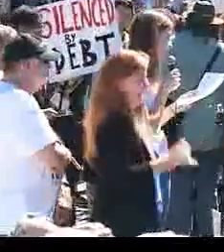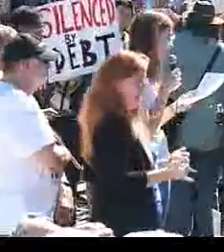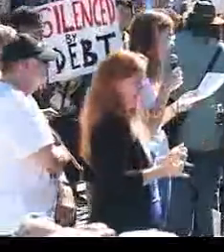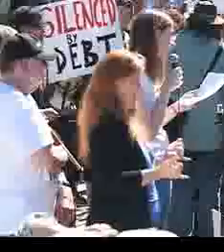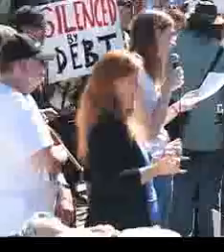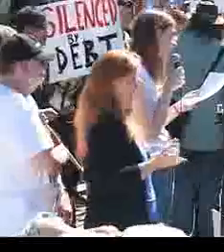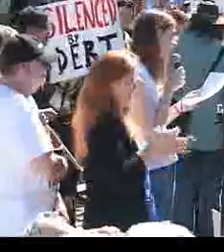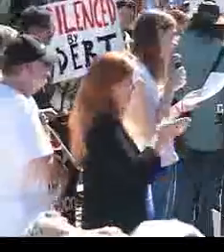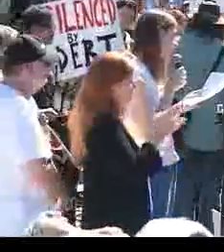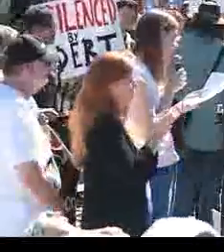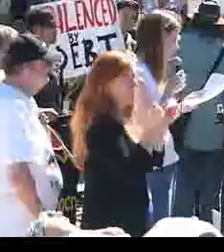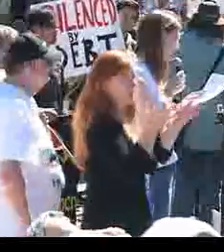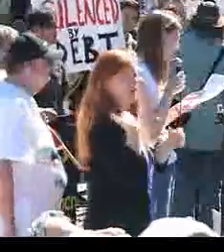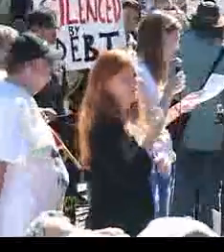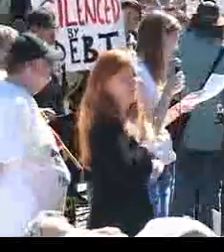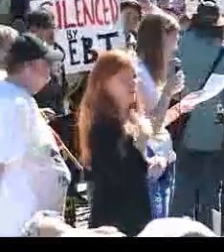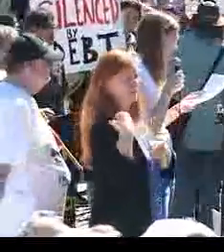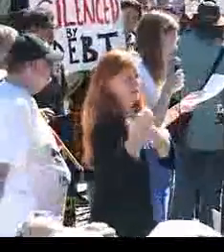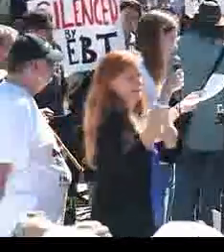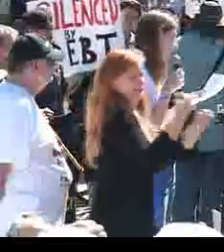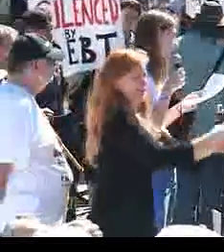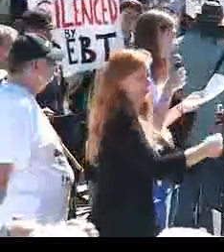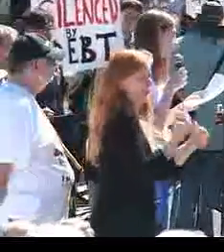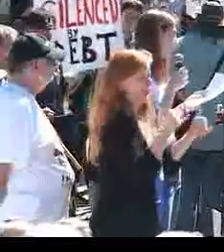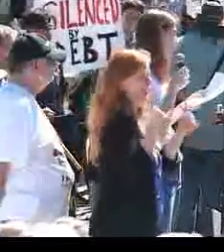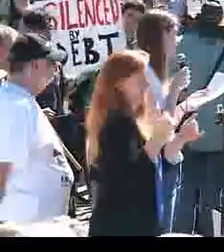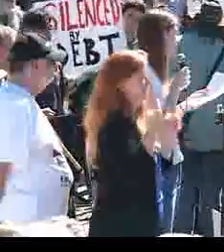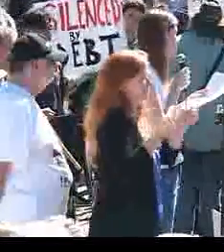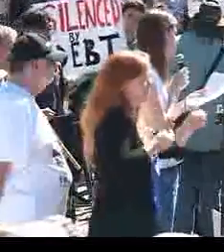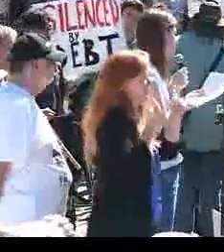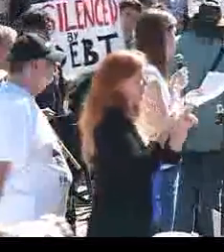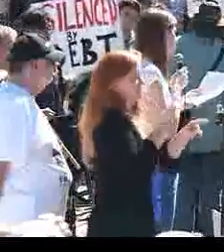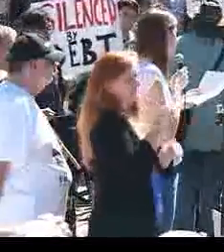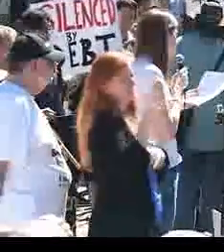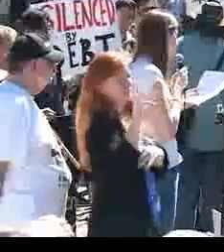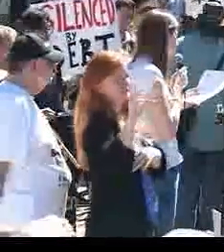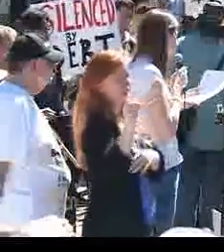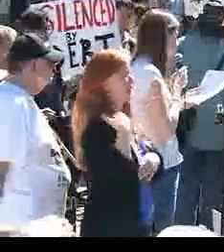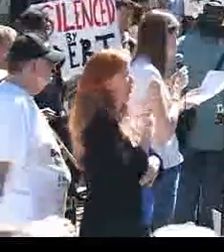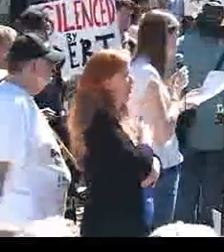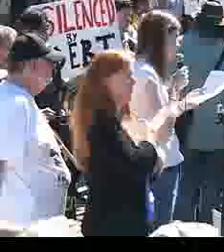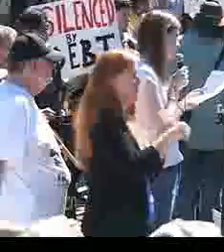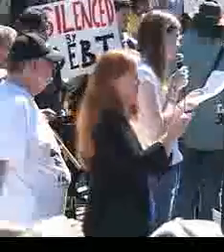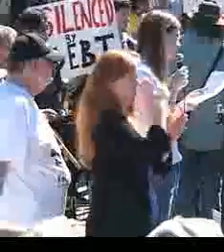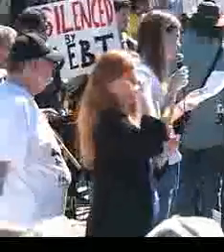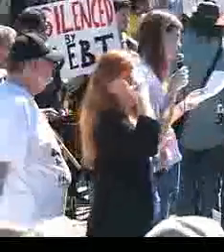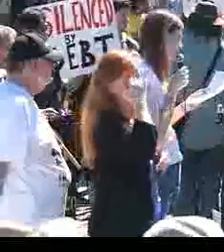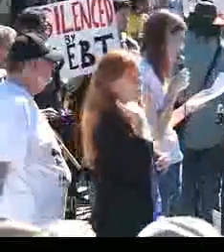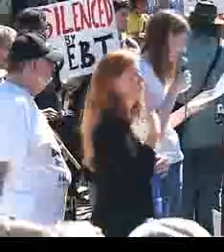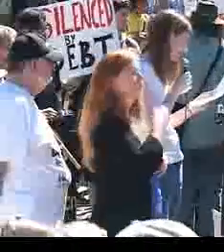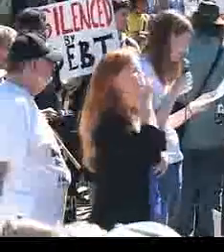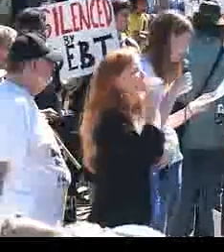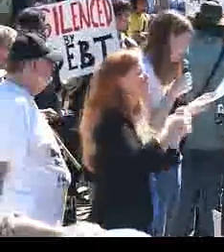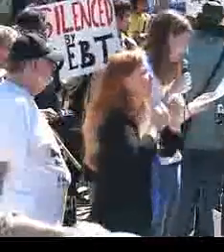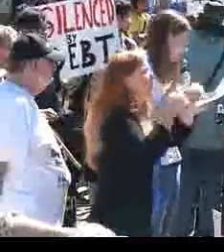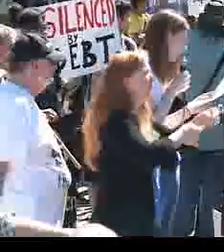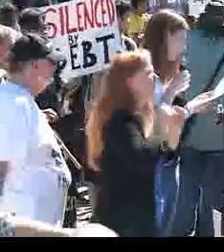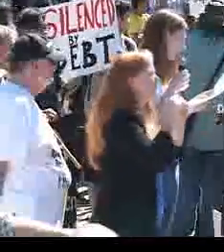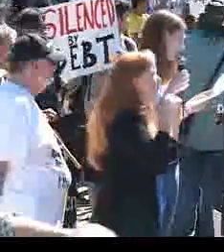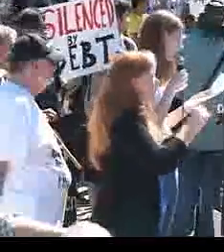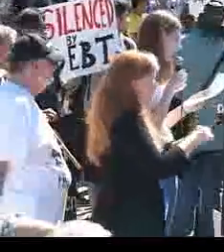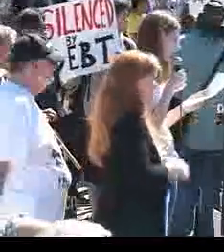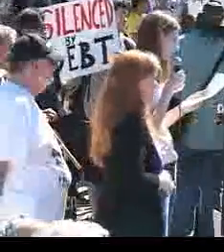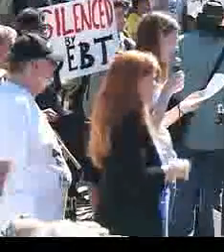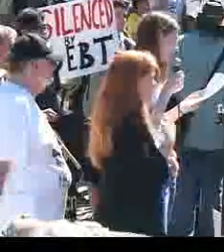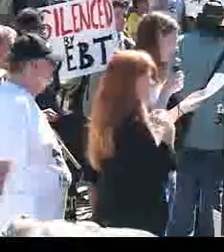us who inherit the struggles of the 60s know all too well. We know that the struggle continues.